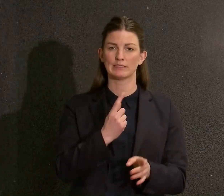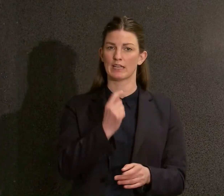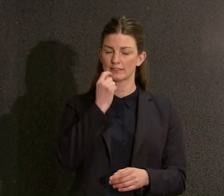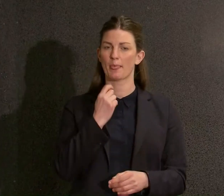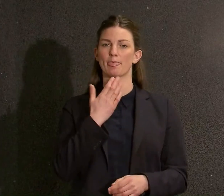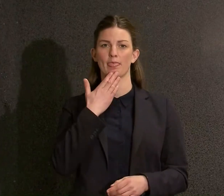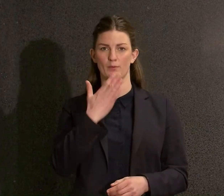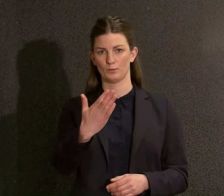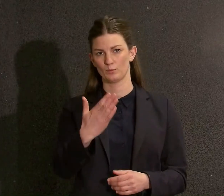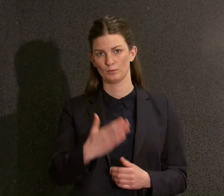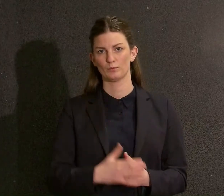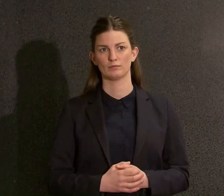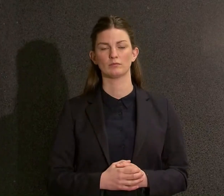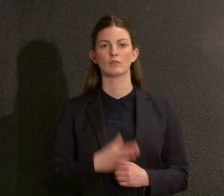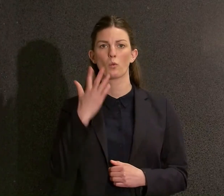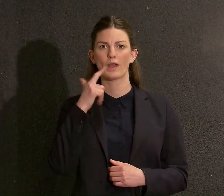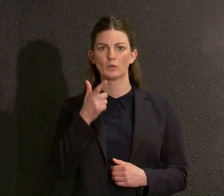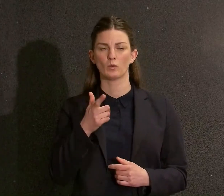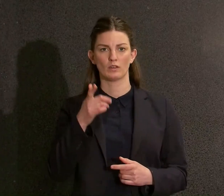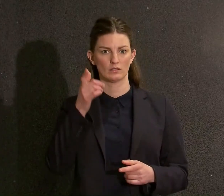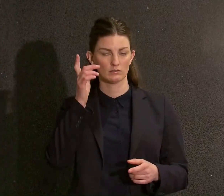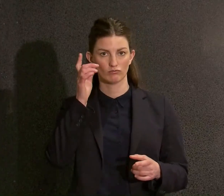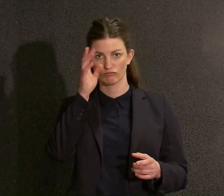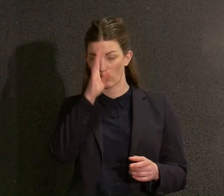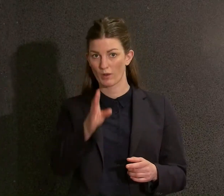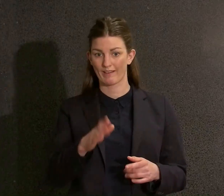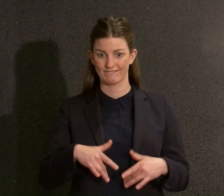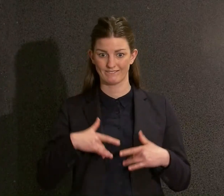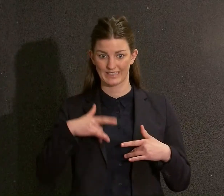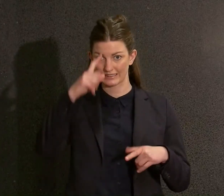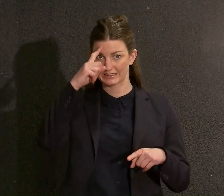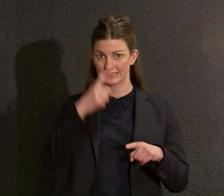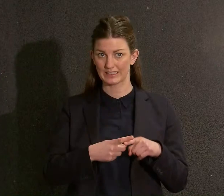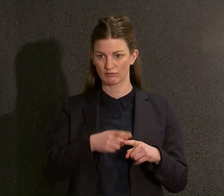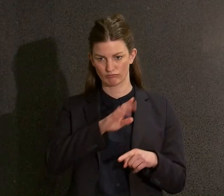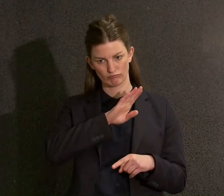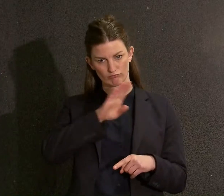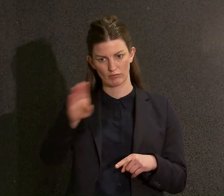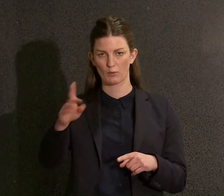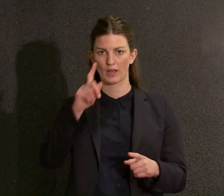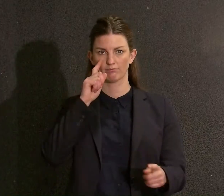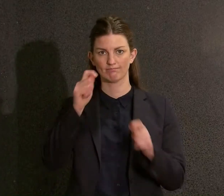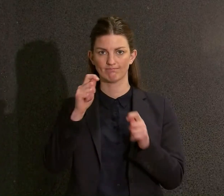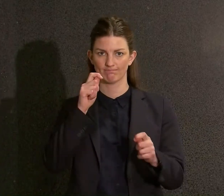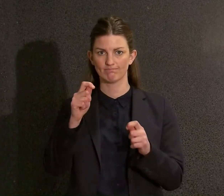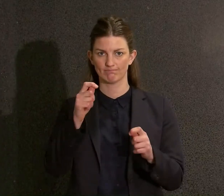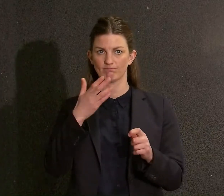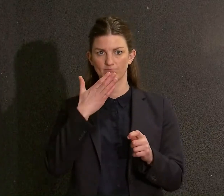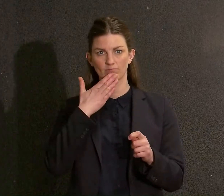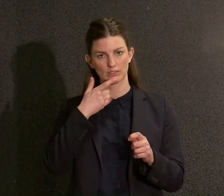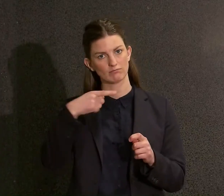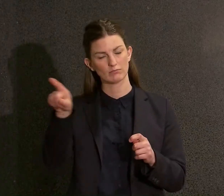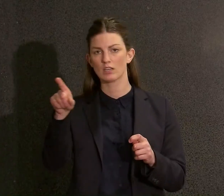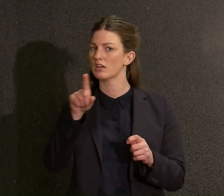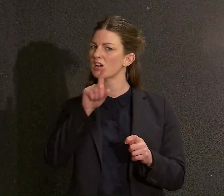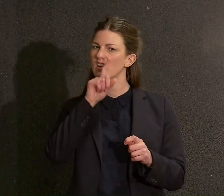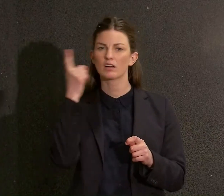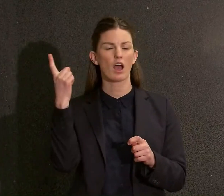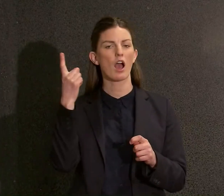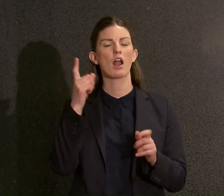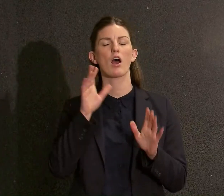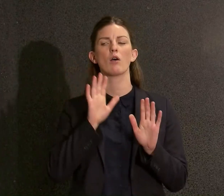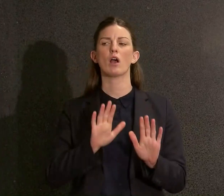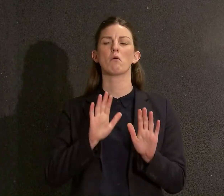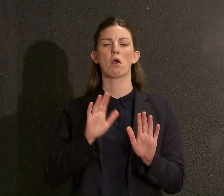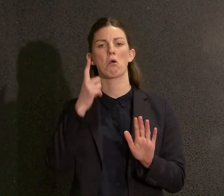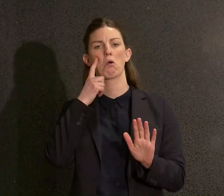Getting tested as soon as you register any symptoms is absolutely critical. It is not negotiable. You can't wait an hour, you can't wait an afternoon, you certainly